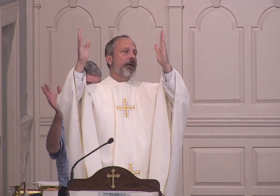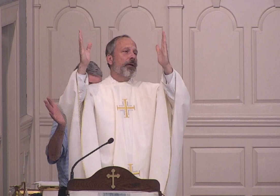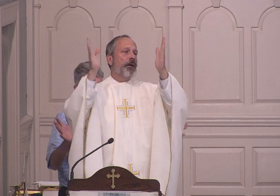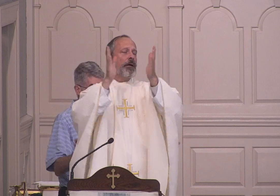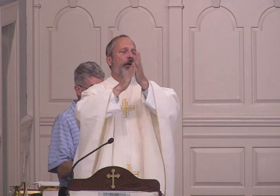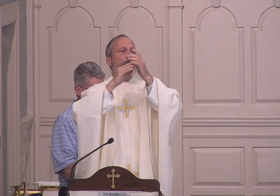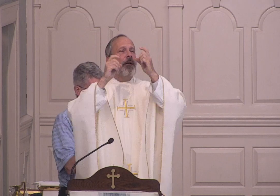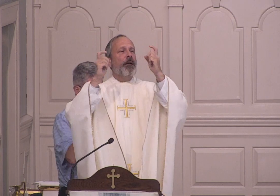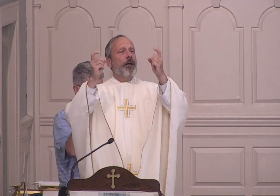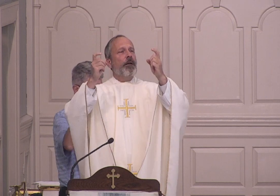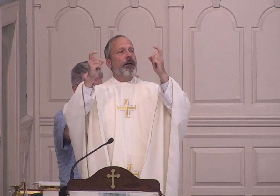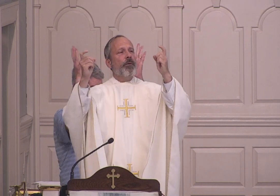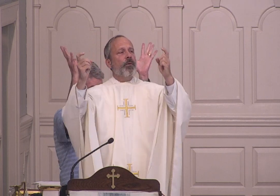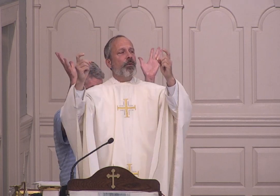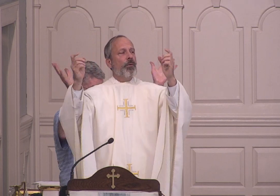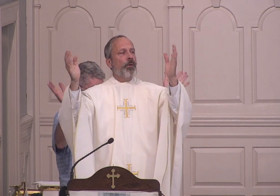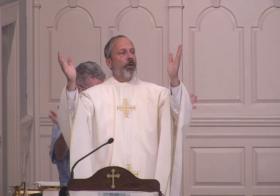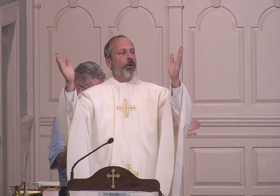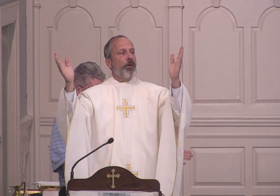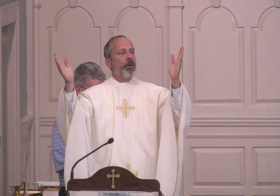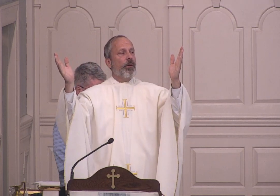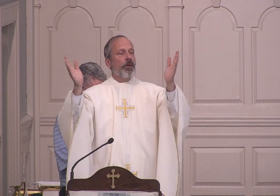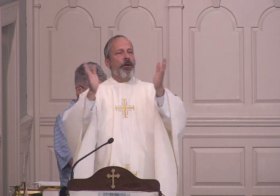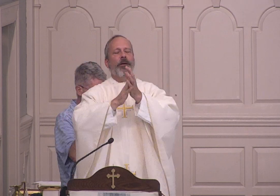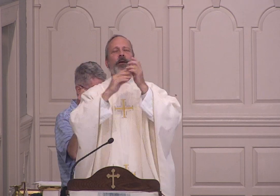Alleluia, alleluia,